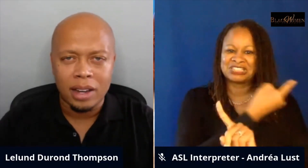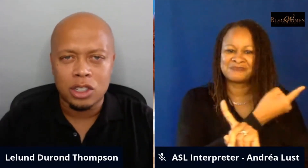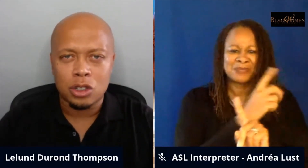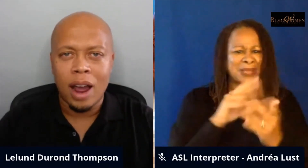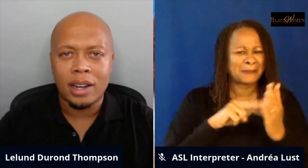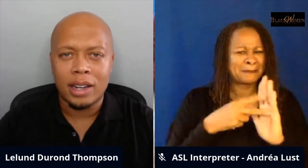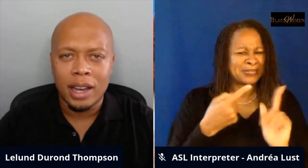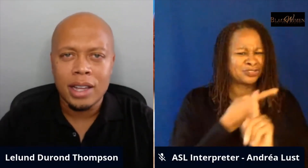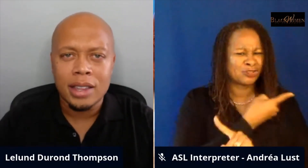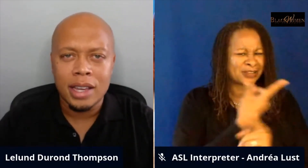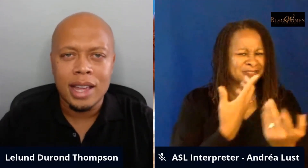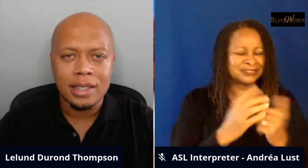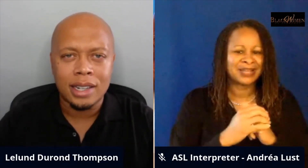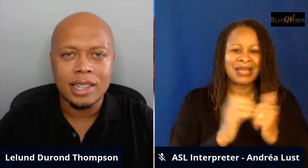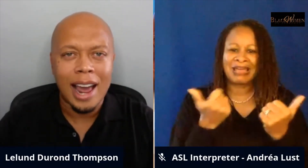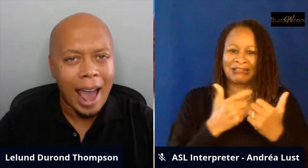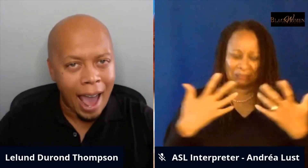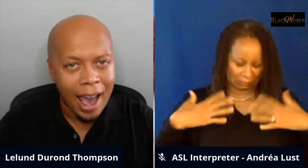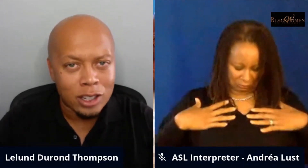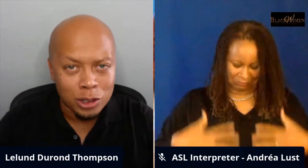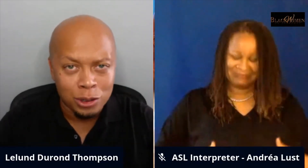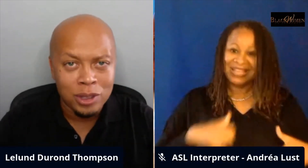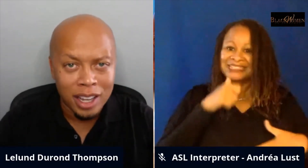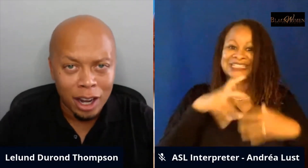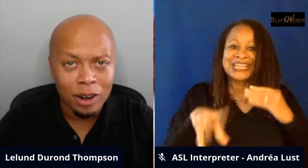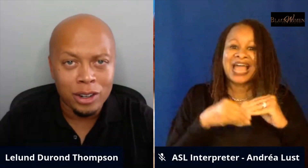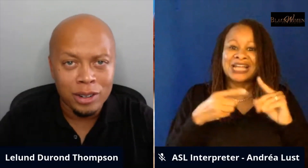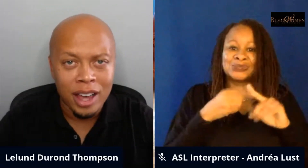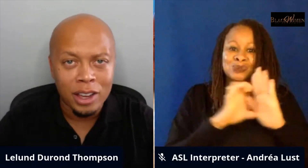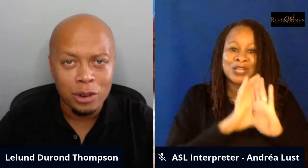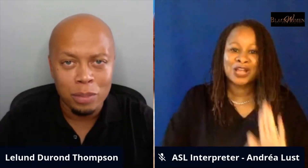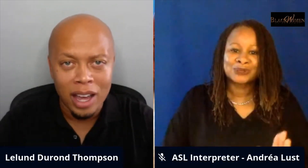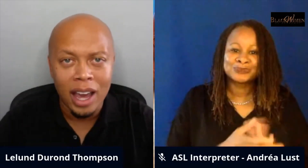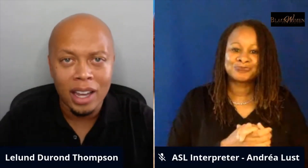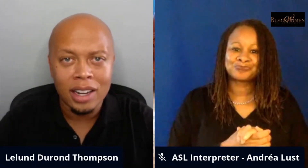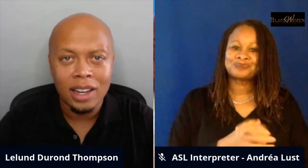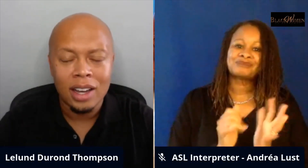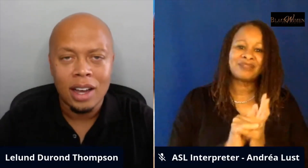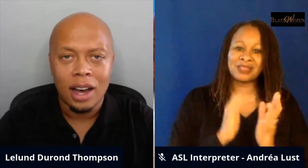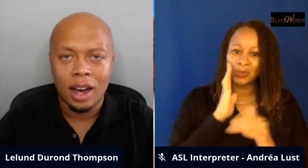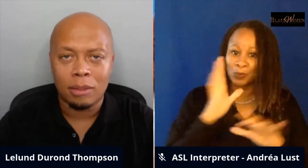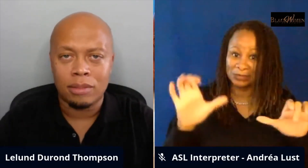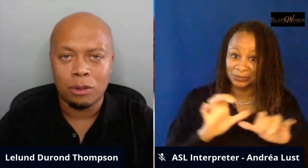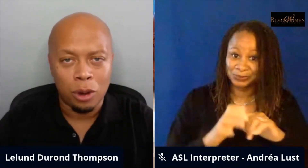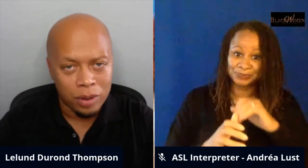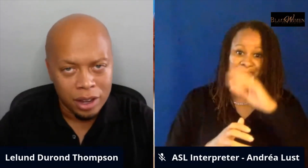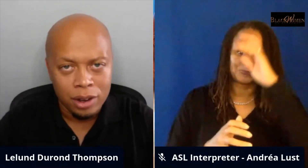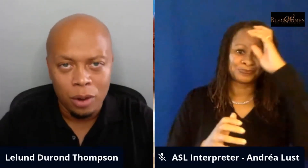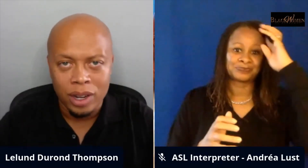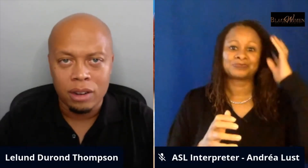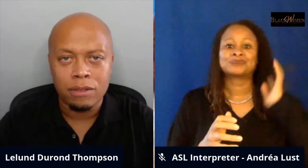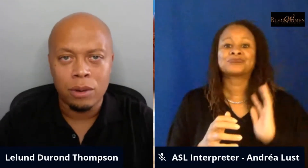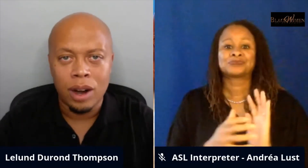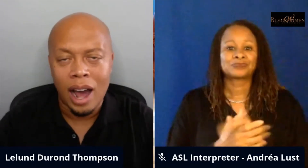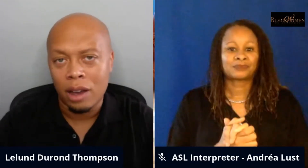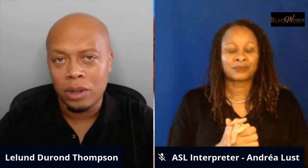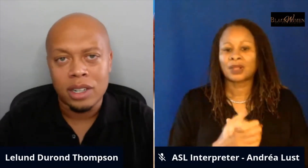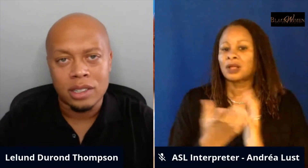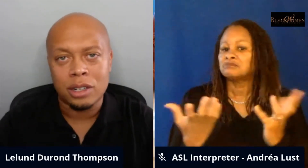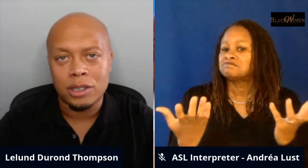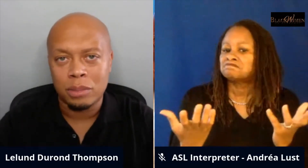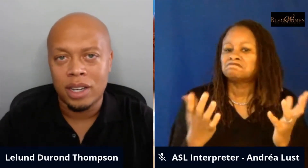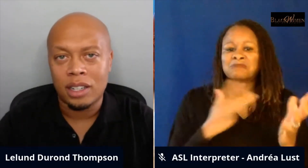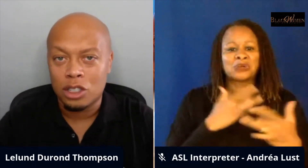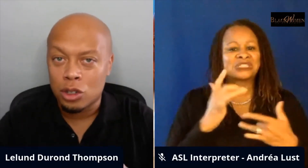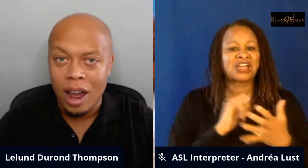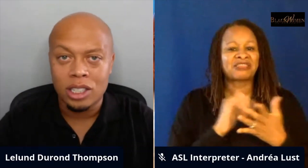mean by distracting? Anything that doesn't add to the character that you're playing, the role that you're going in for, I would